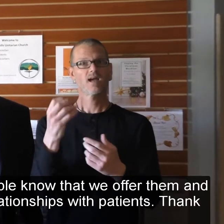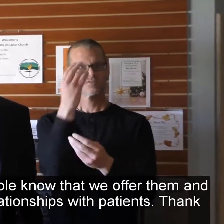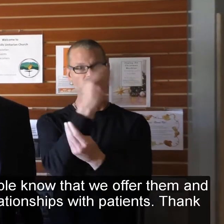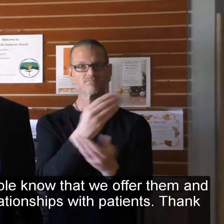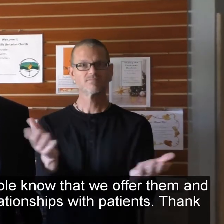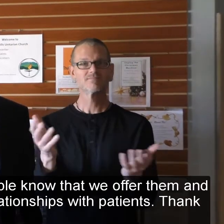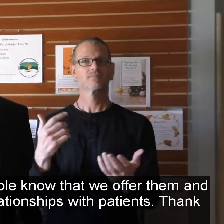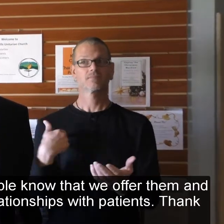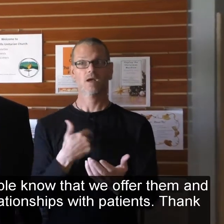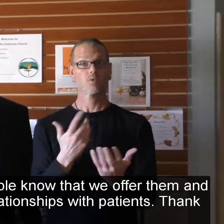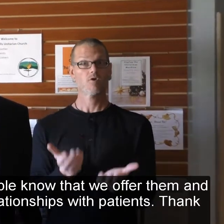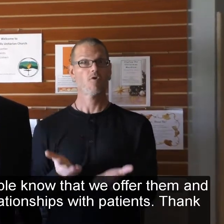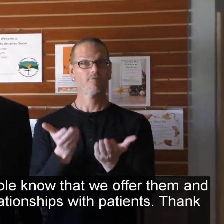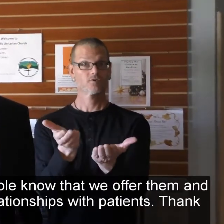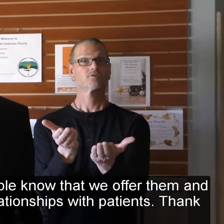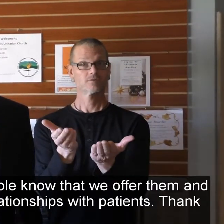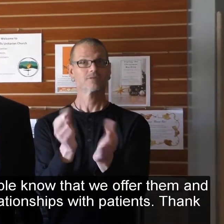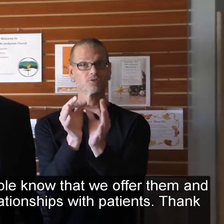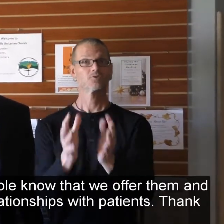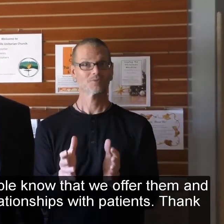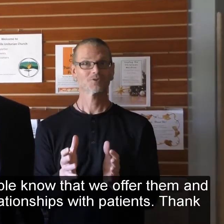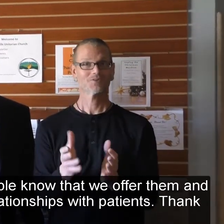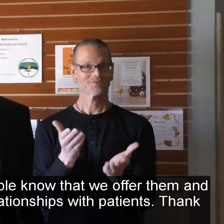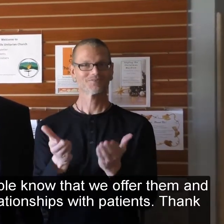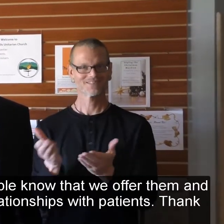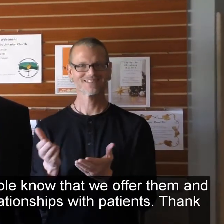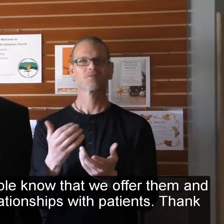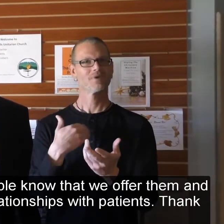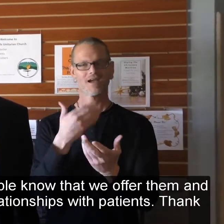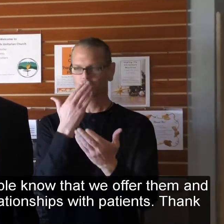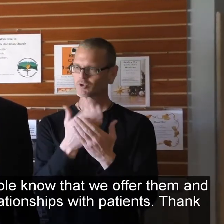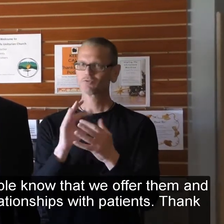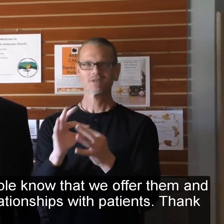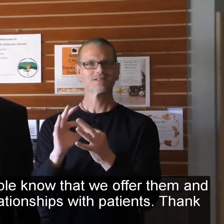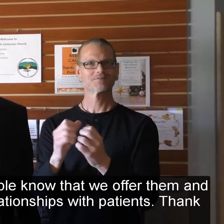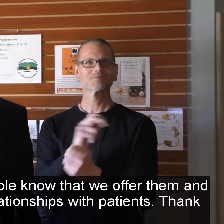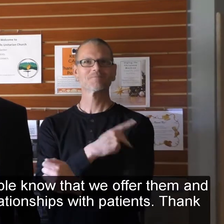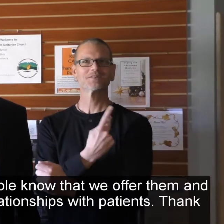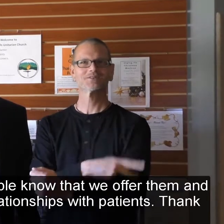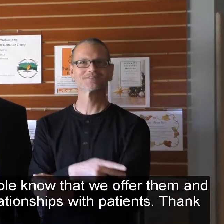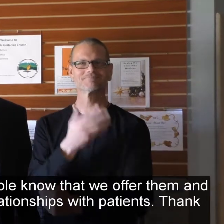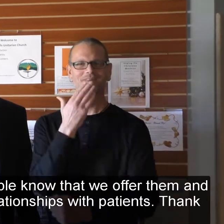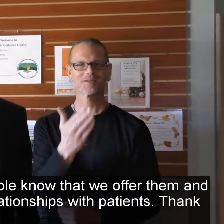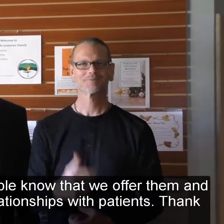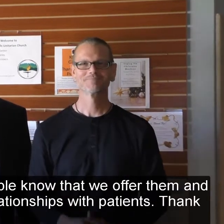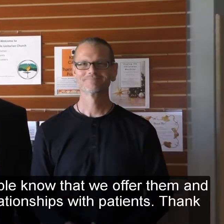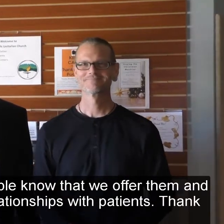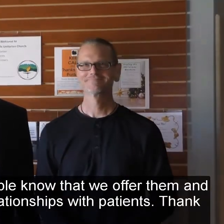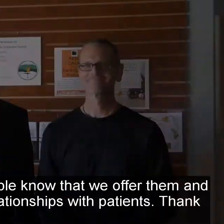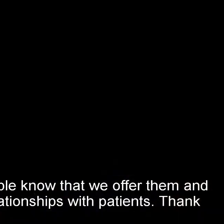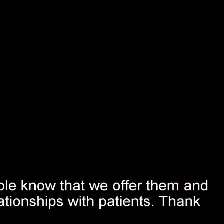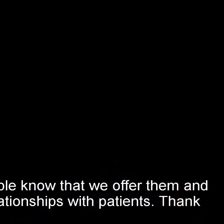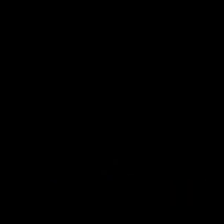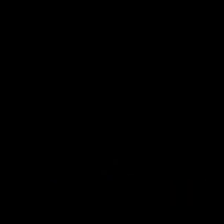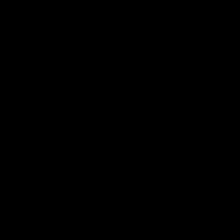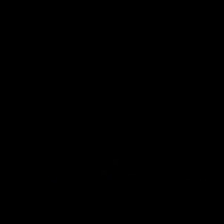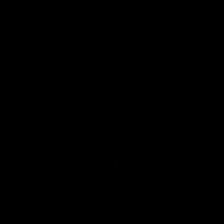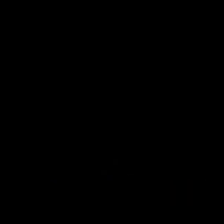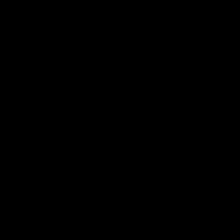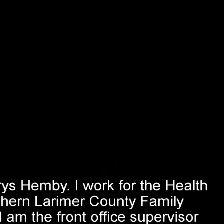we offer them and have good relationships with them. Thank you.